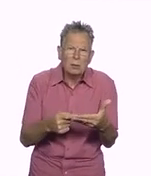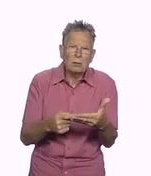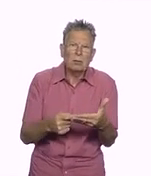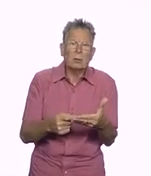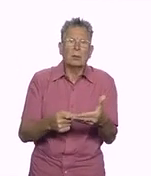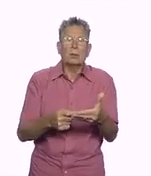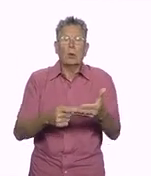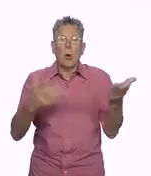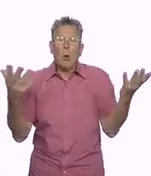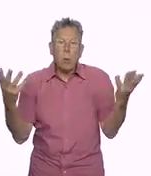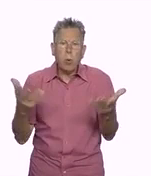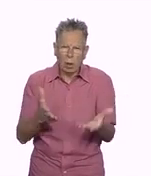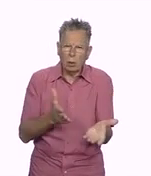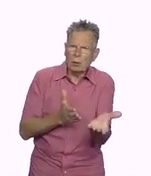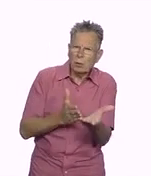procedure.